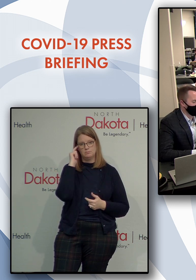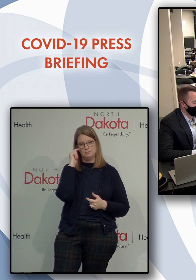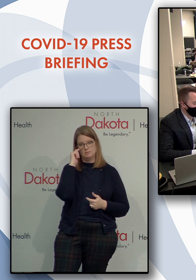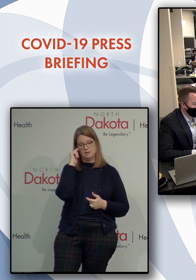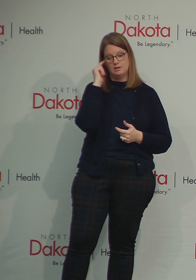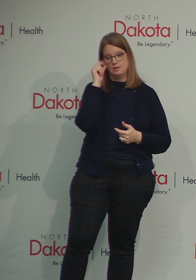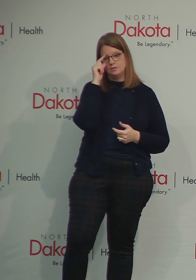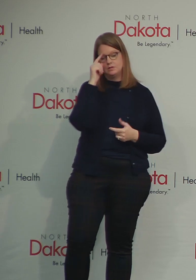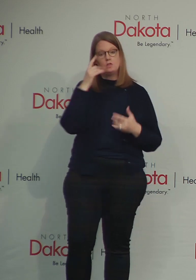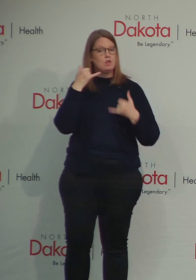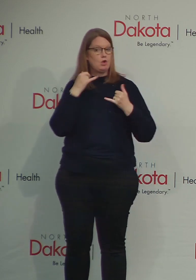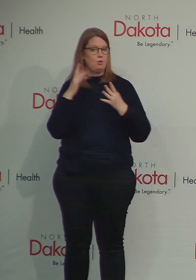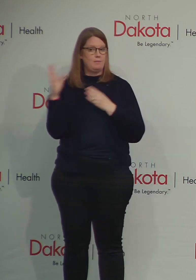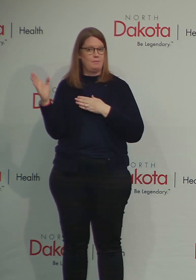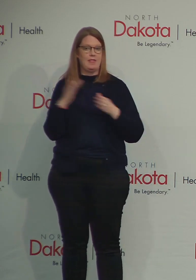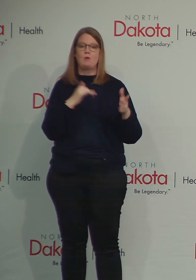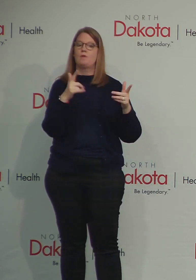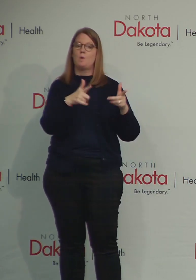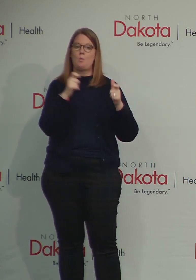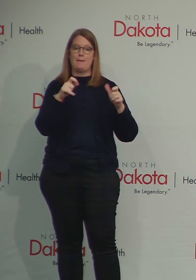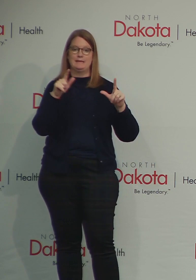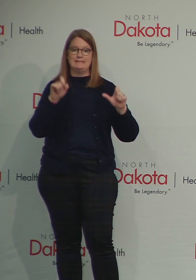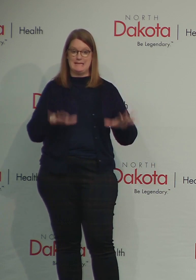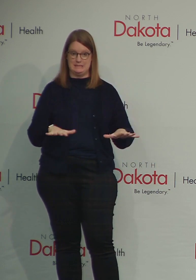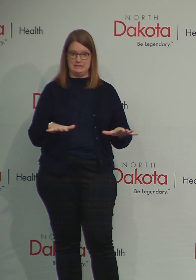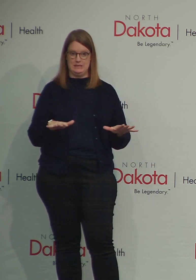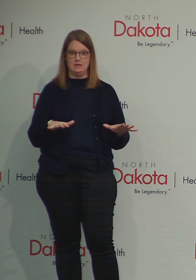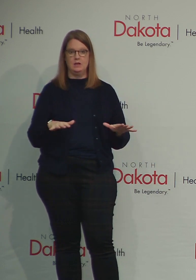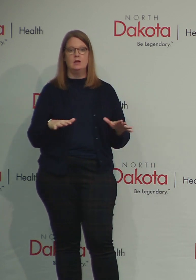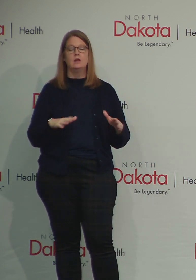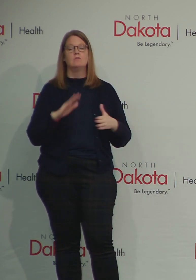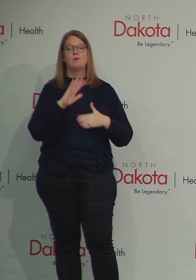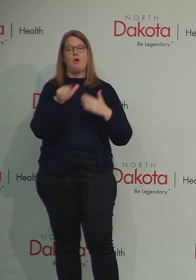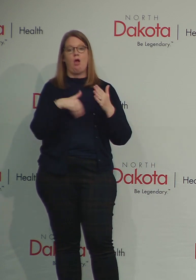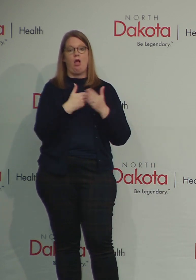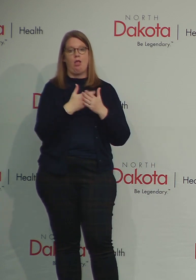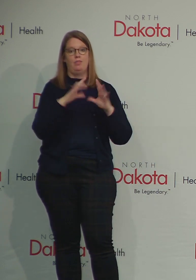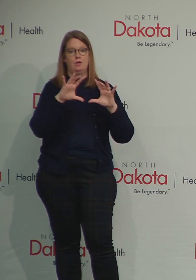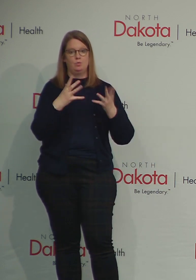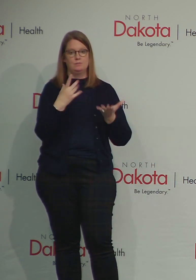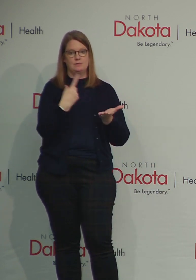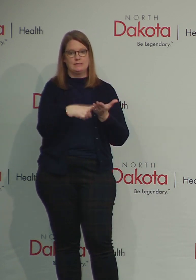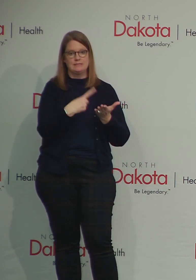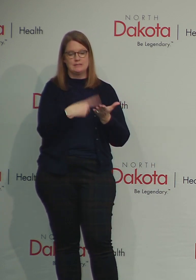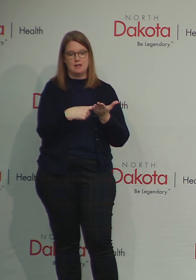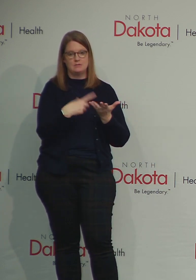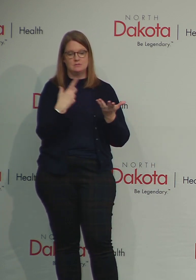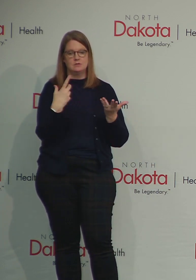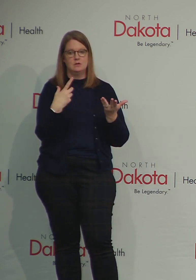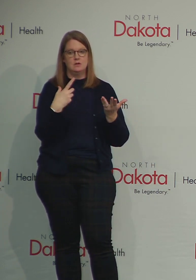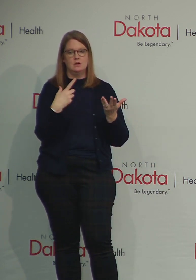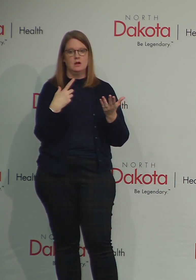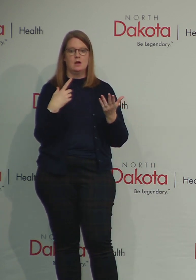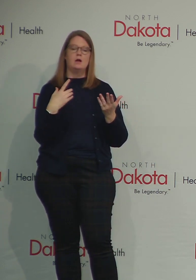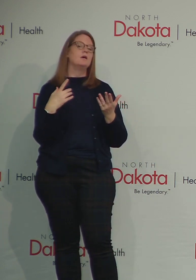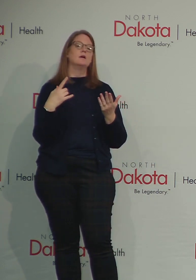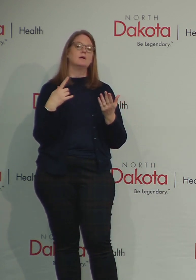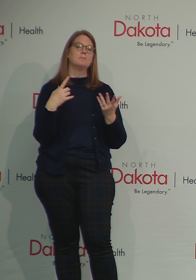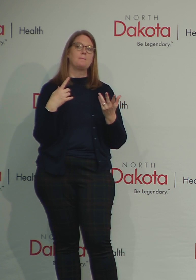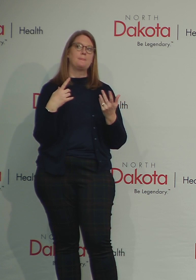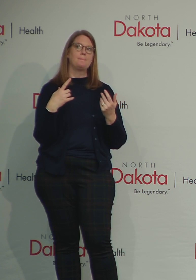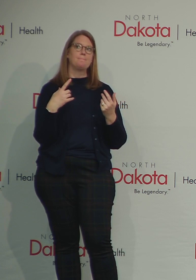The current plan right now on the rapid testing that we have is through all the groups that I talked about, because we are looking